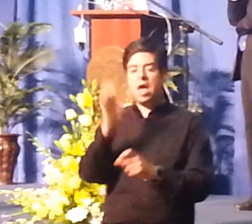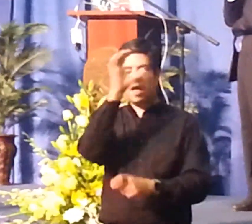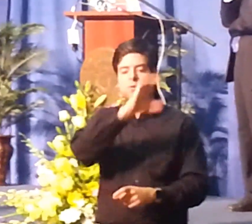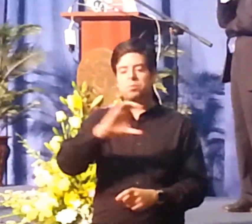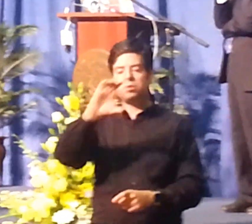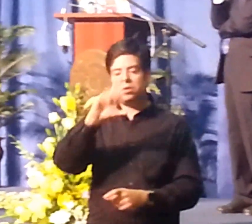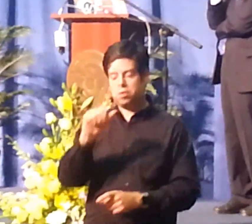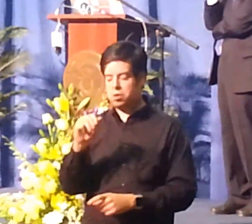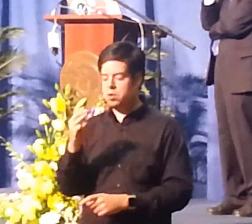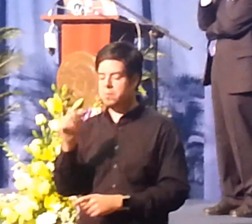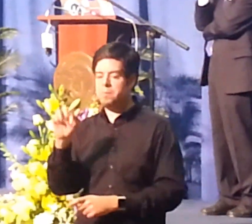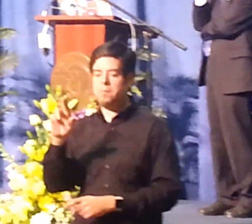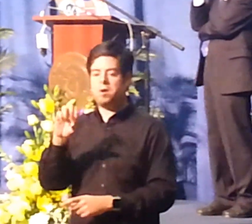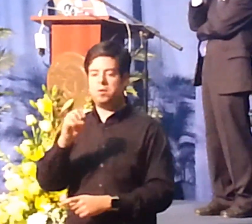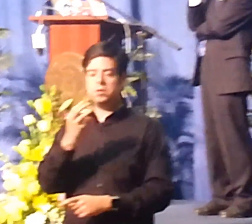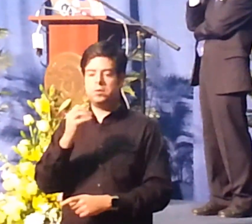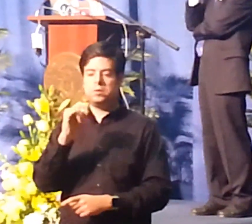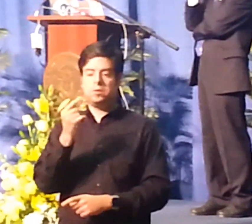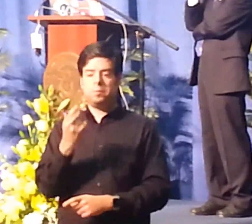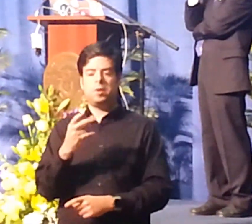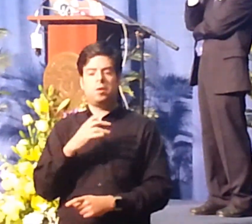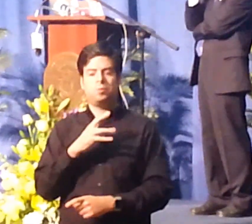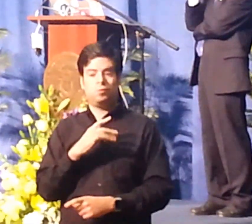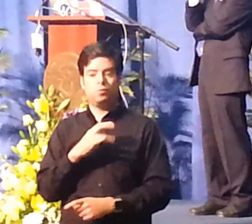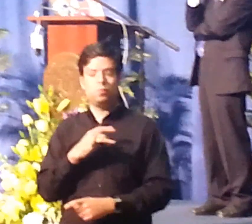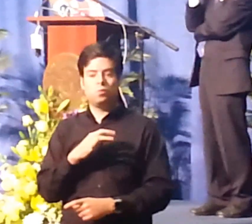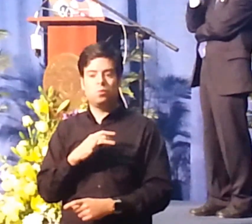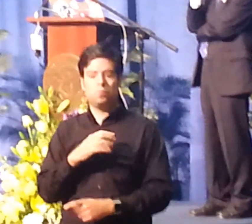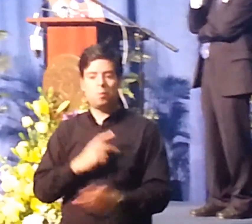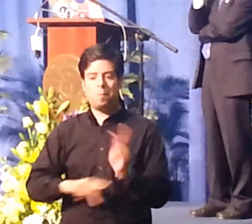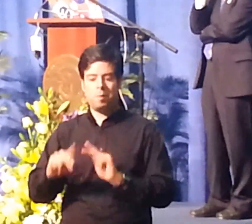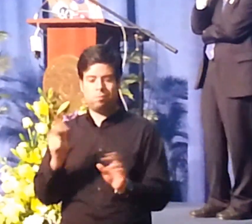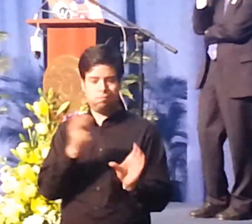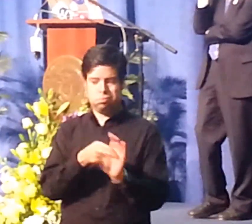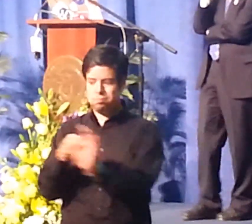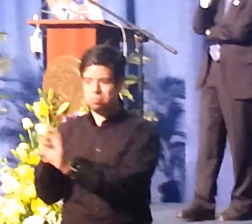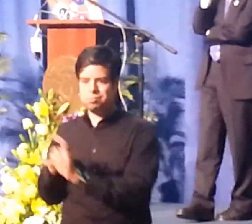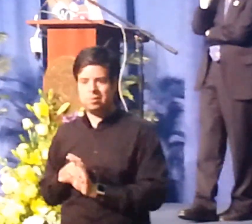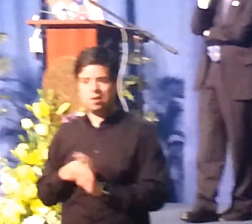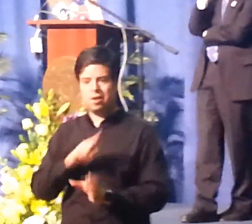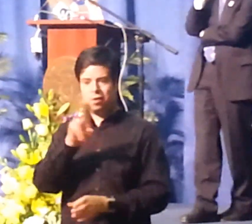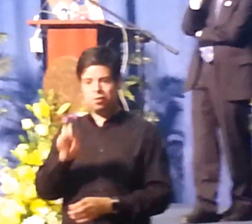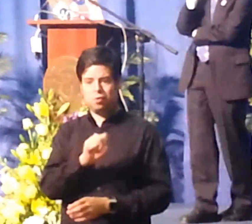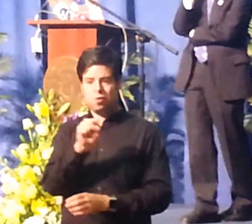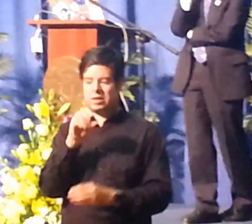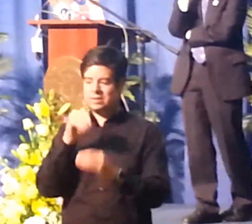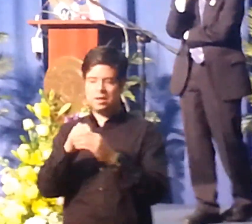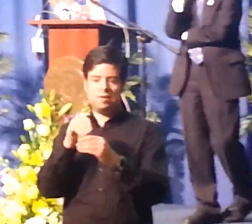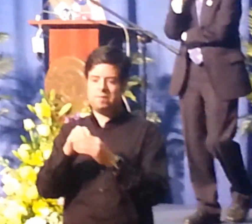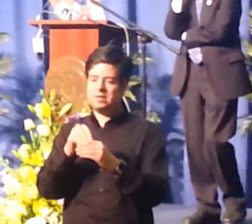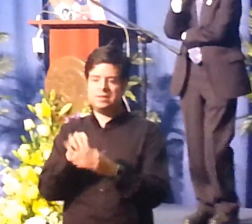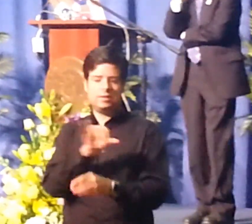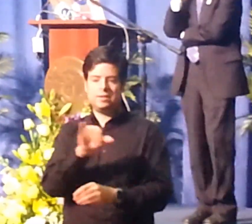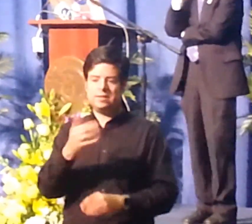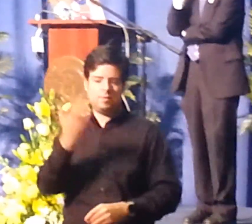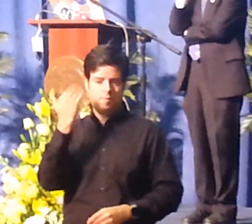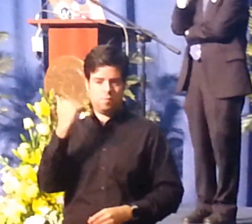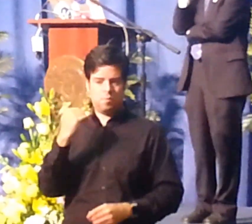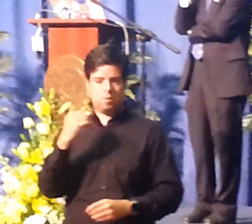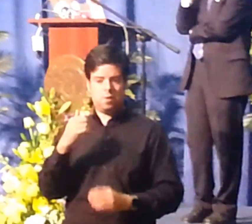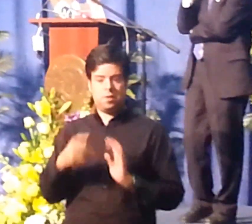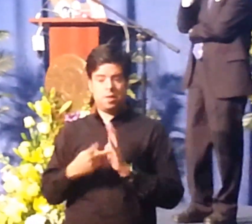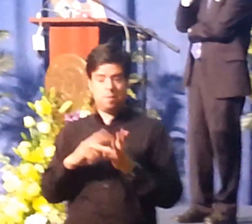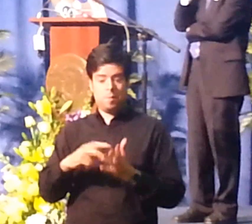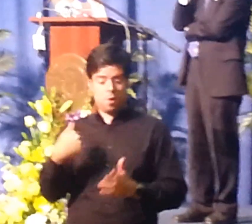from both sides of the aisle. It's very cool. But the U.S. is not investing in it the way we used to. So we at the